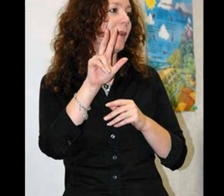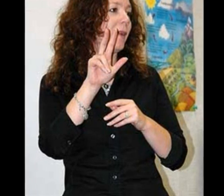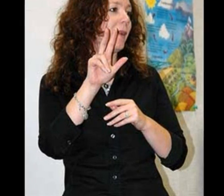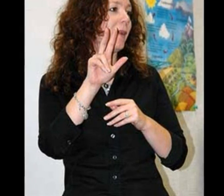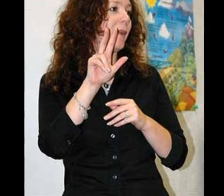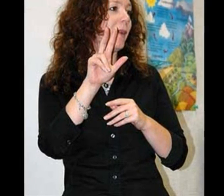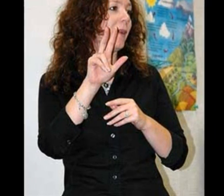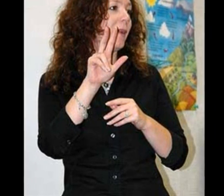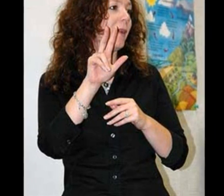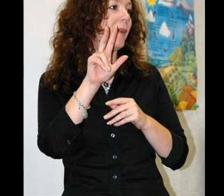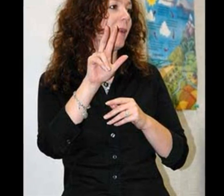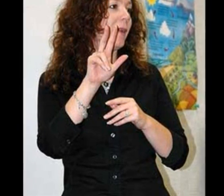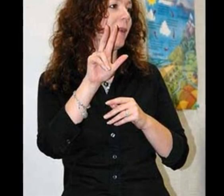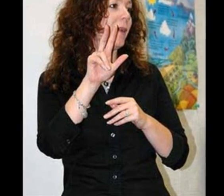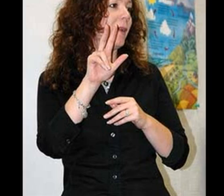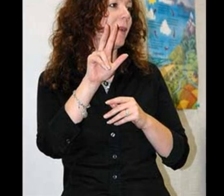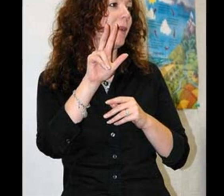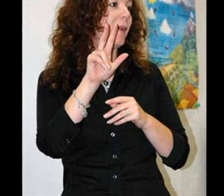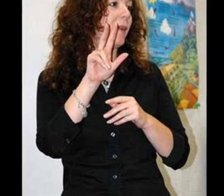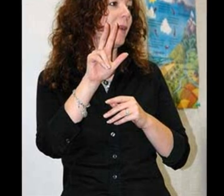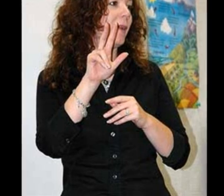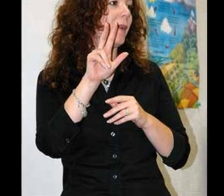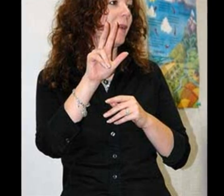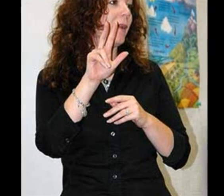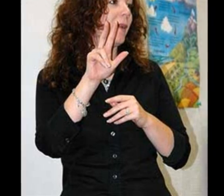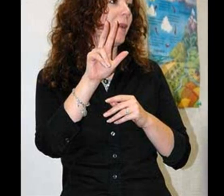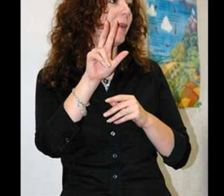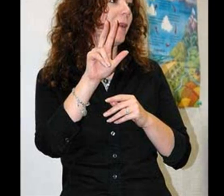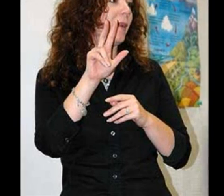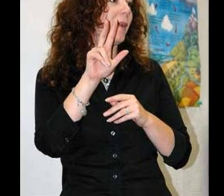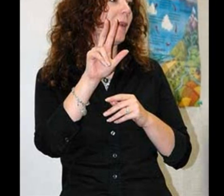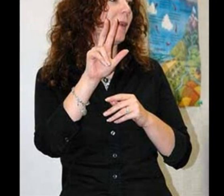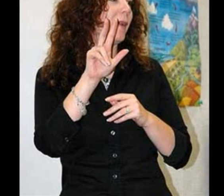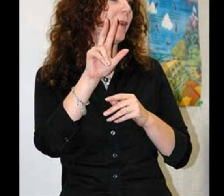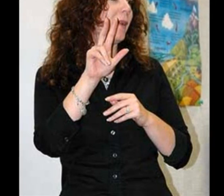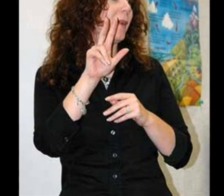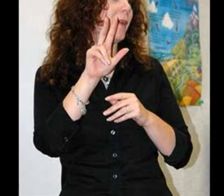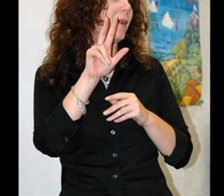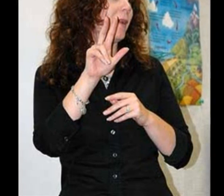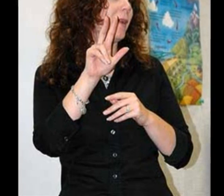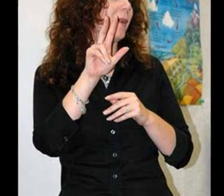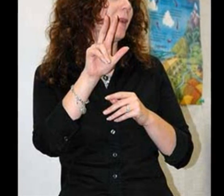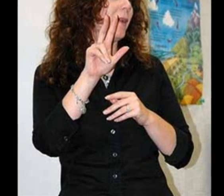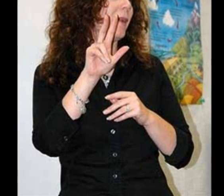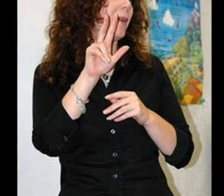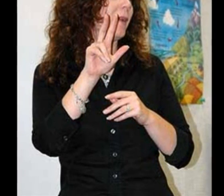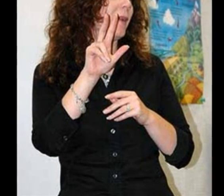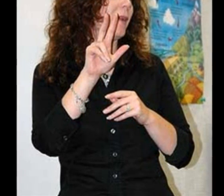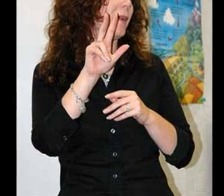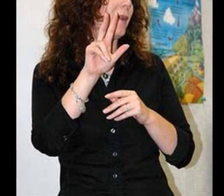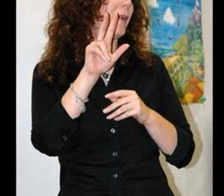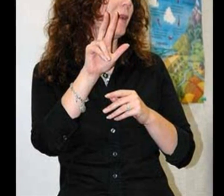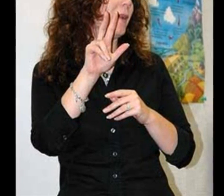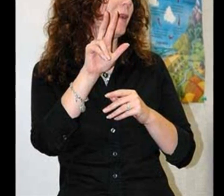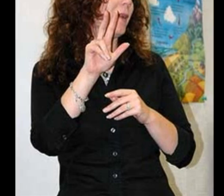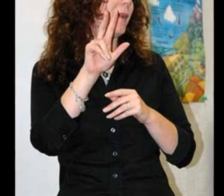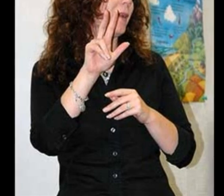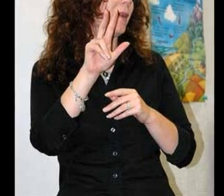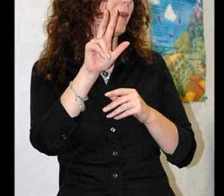dream come true. I couldn't wait to learn how to sign. It was a huge challenge. Would I ever be able to understand all this talk with just